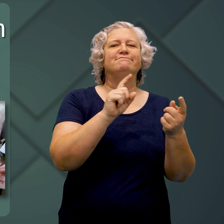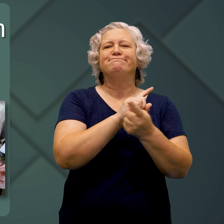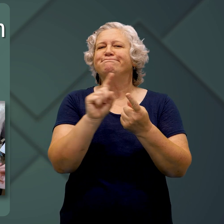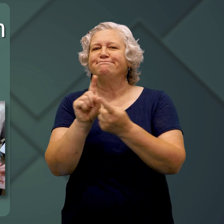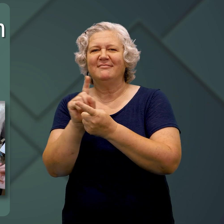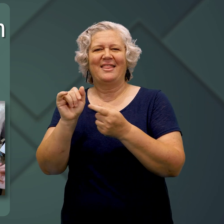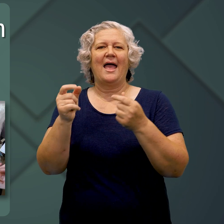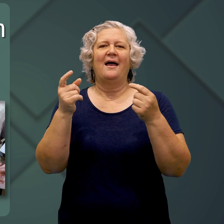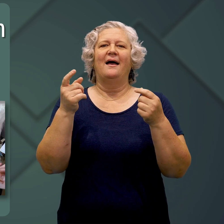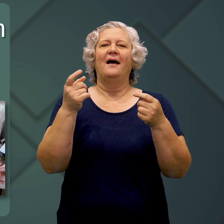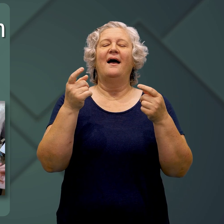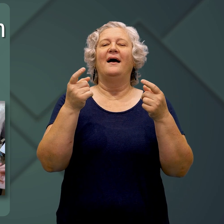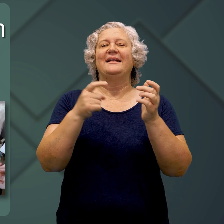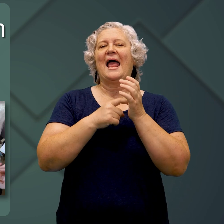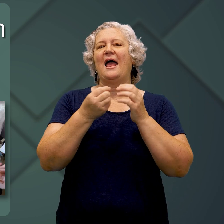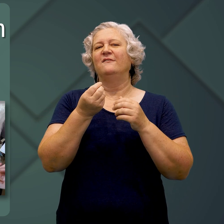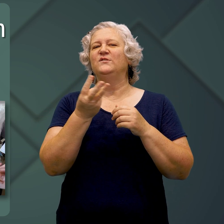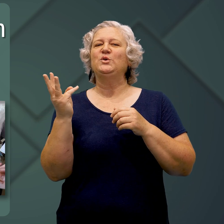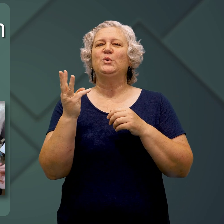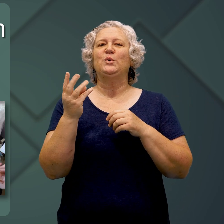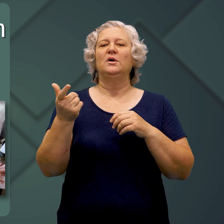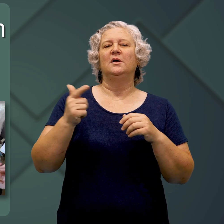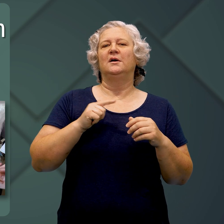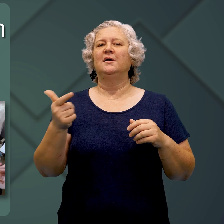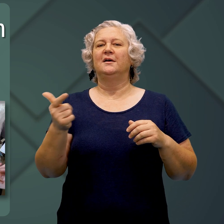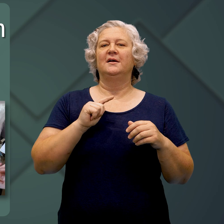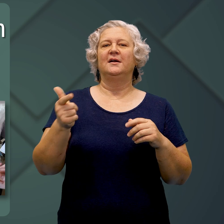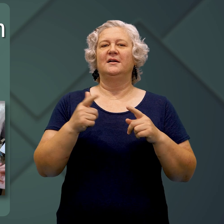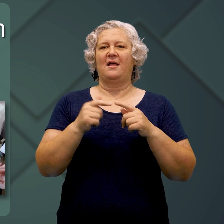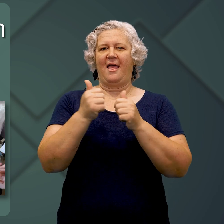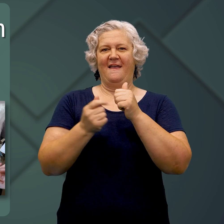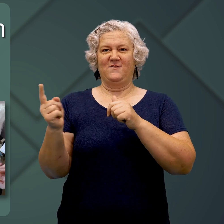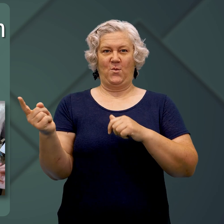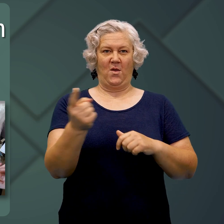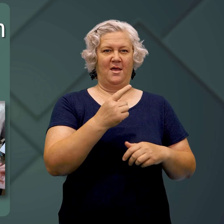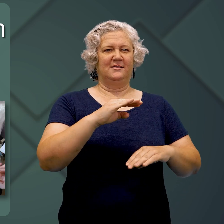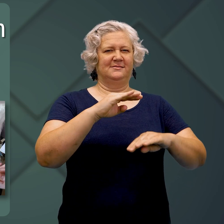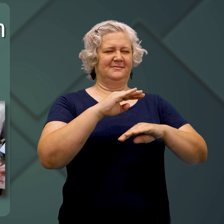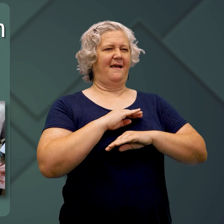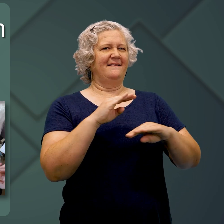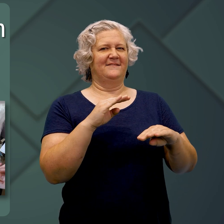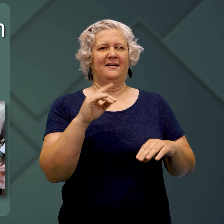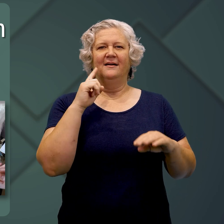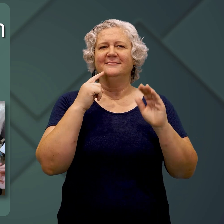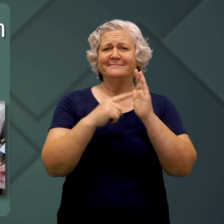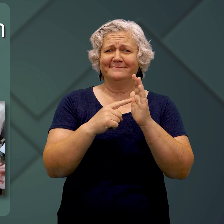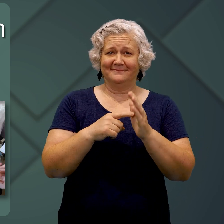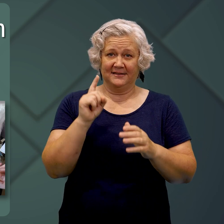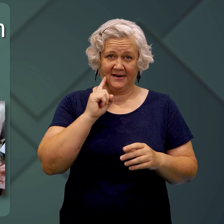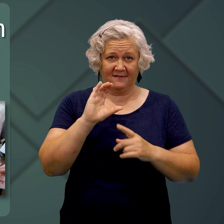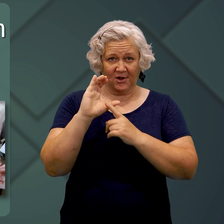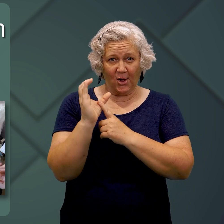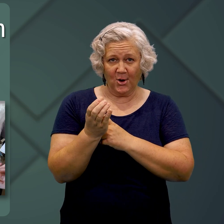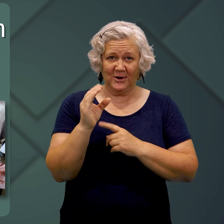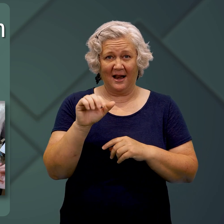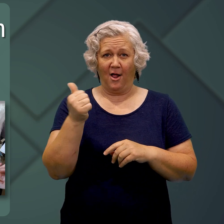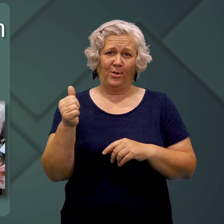social encounters, this might take a few more serves and returns so everyone is satisfied with their closure. You know, there's a lot of